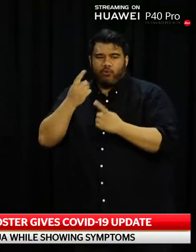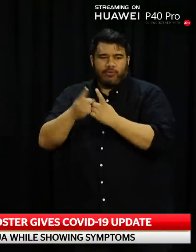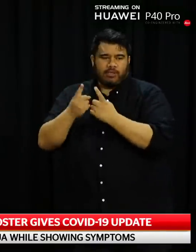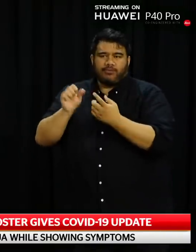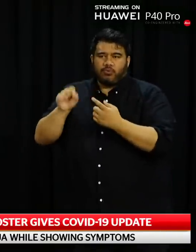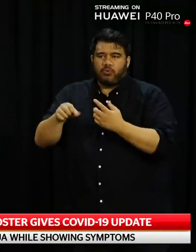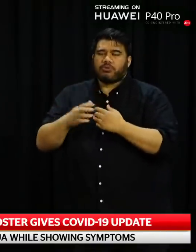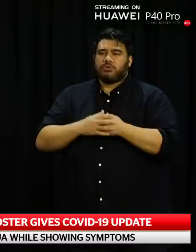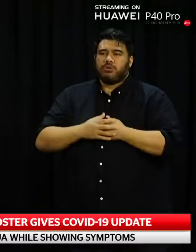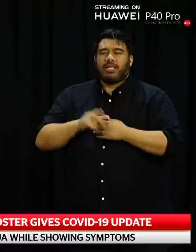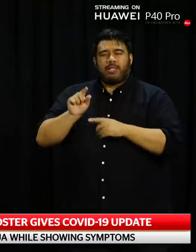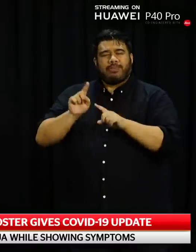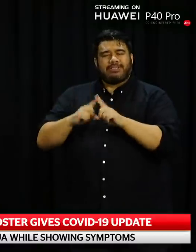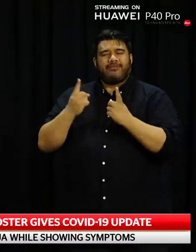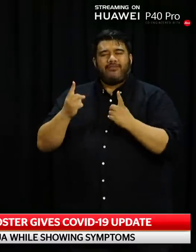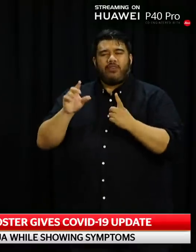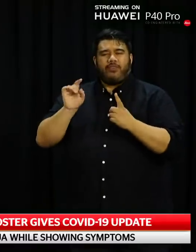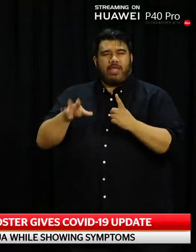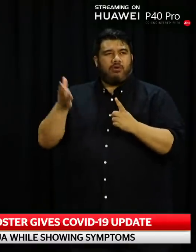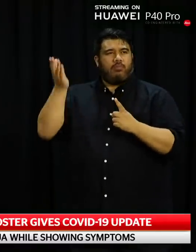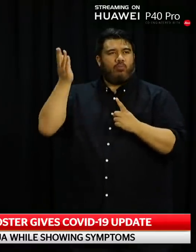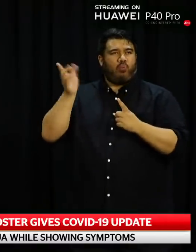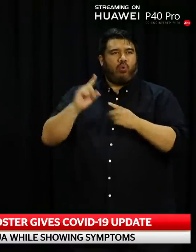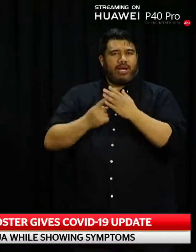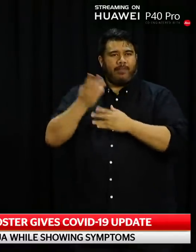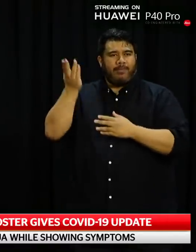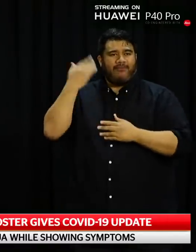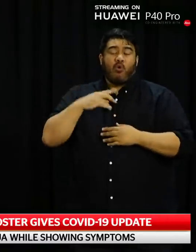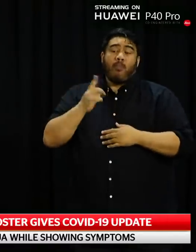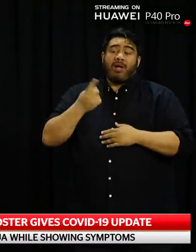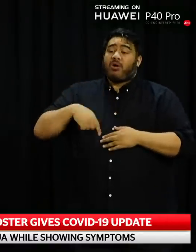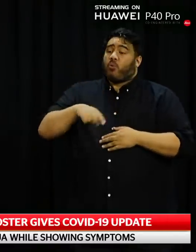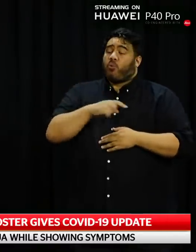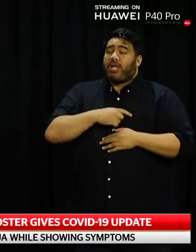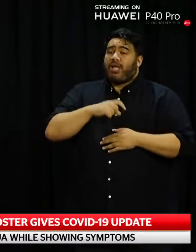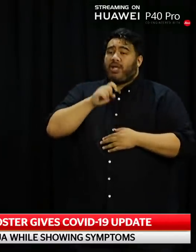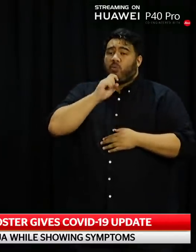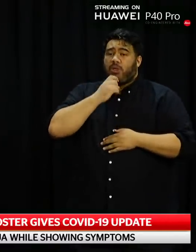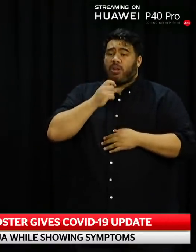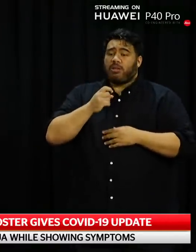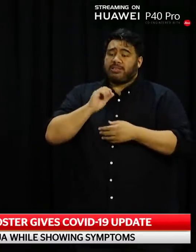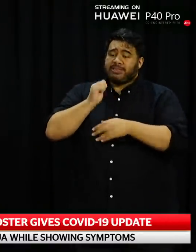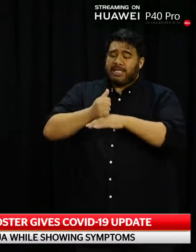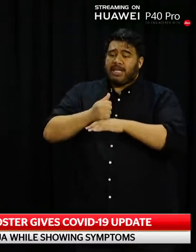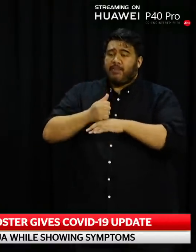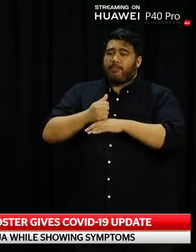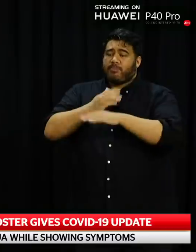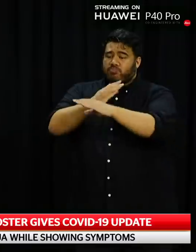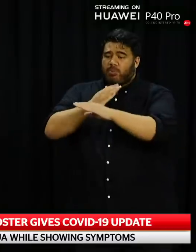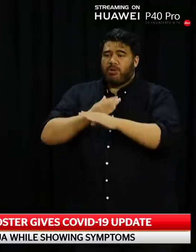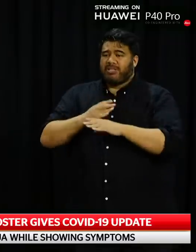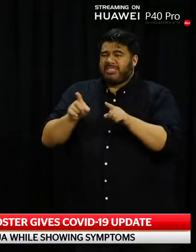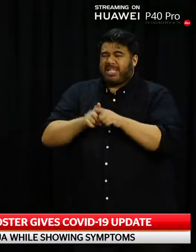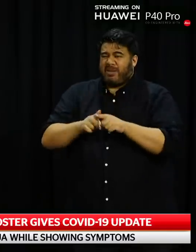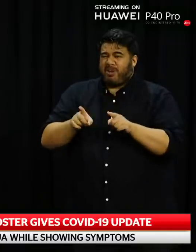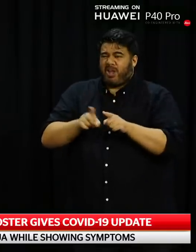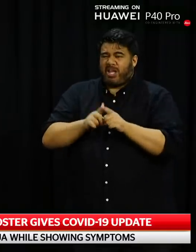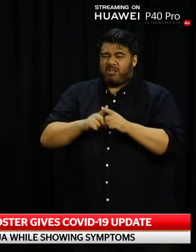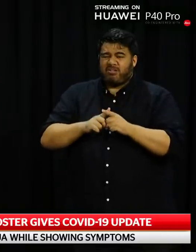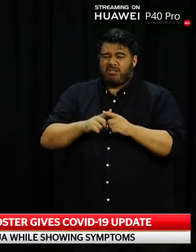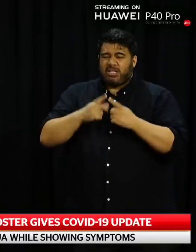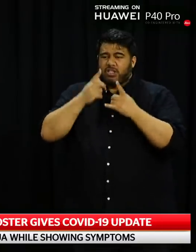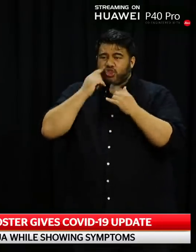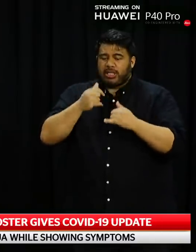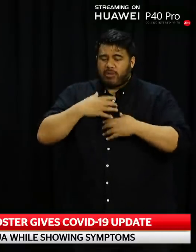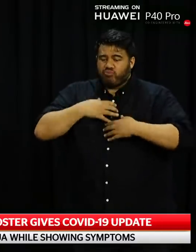that's different, but it's not altogether different from what we would do if we were running a breath testing checkpoint or similar. Using adequate, what kind